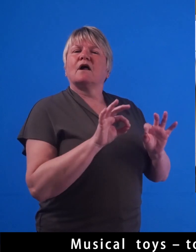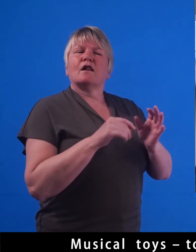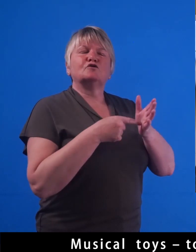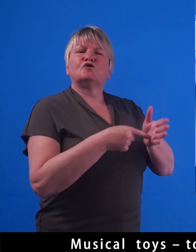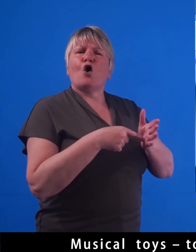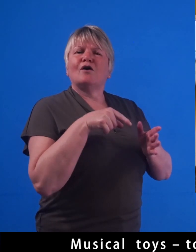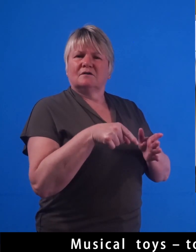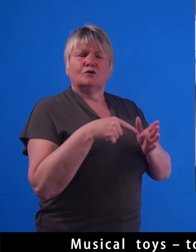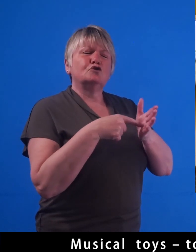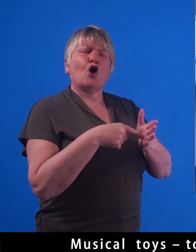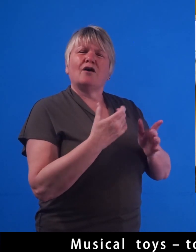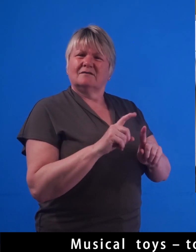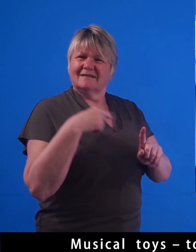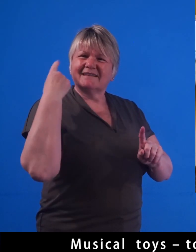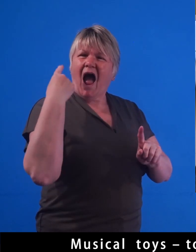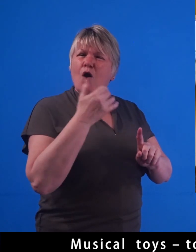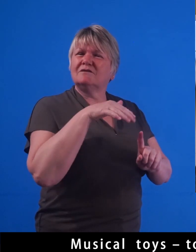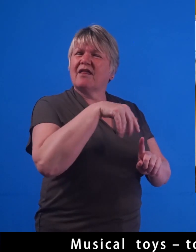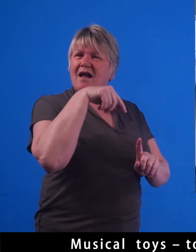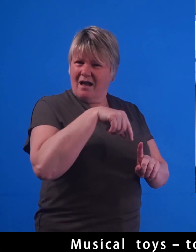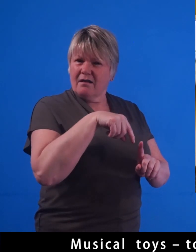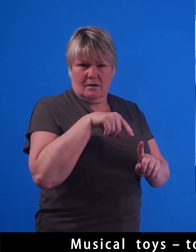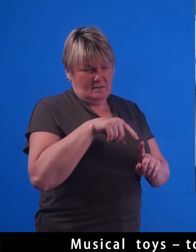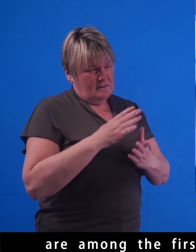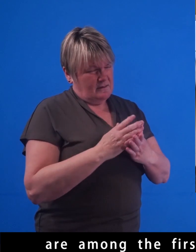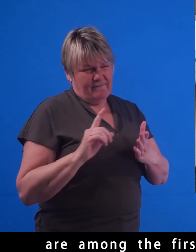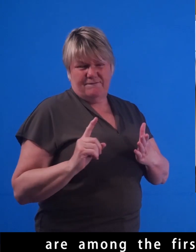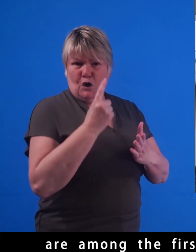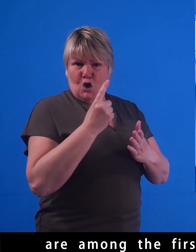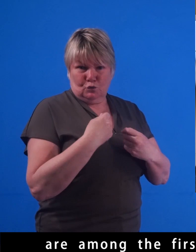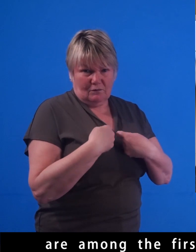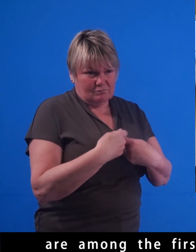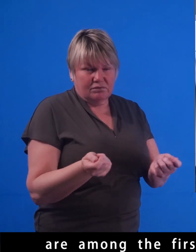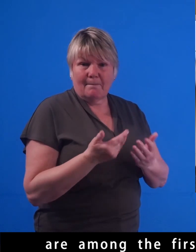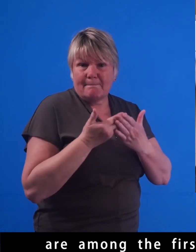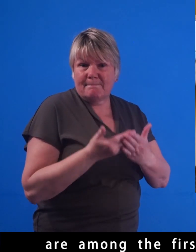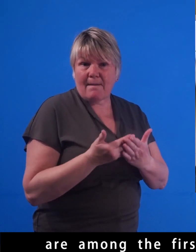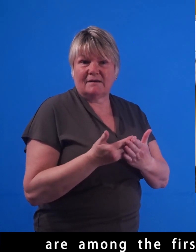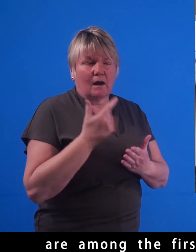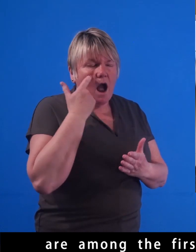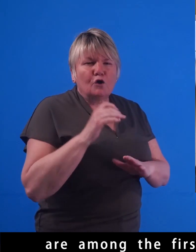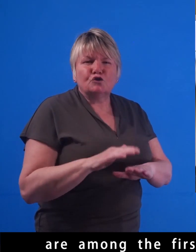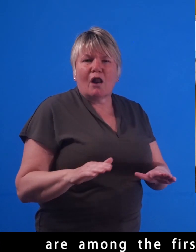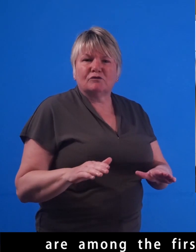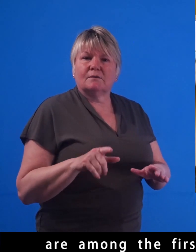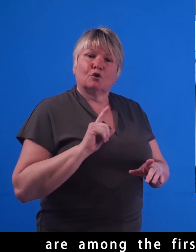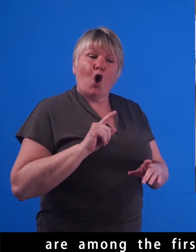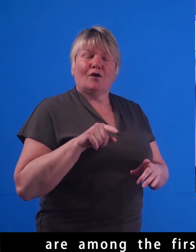Musical toys, toys which make a sound, are among the first to be given to babies and young children as